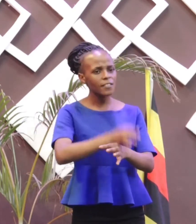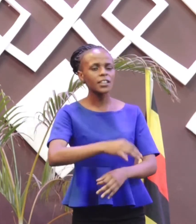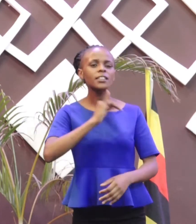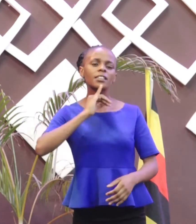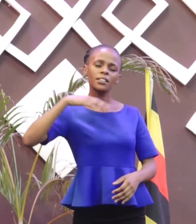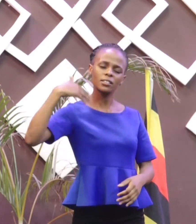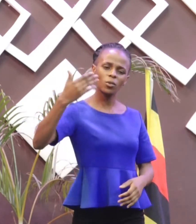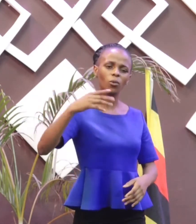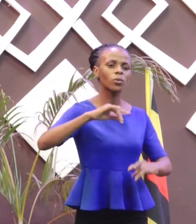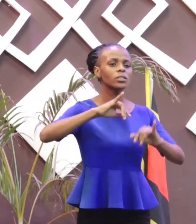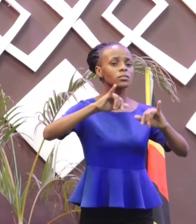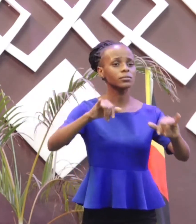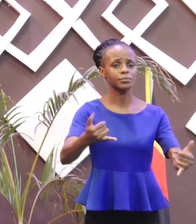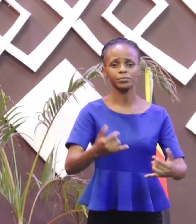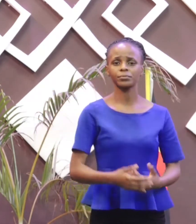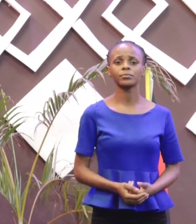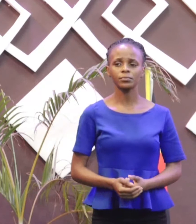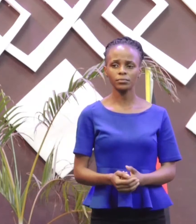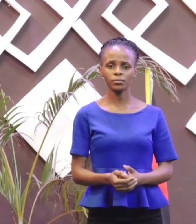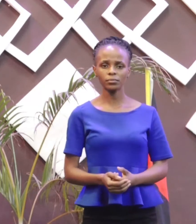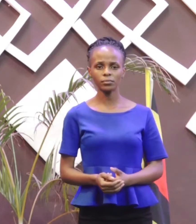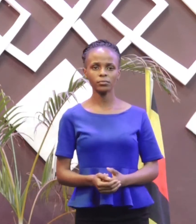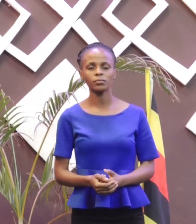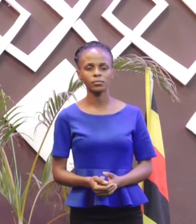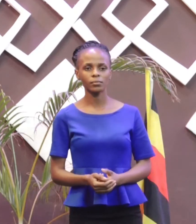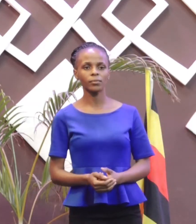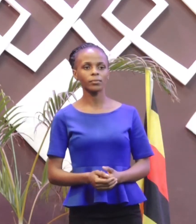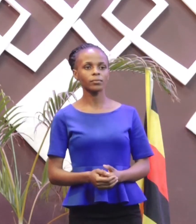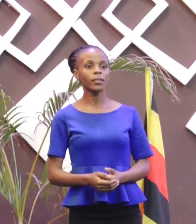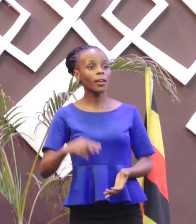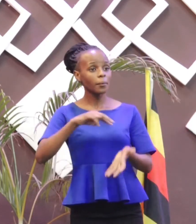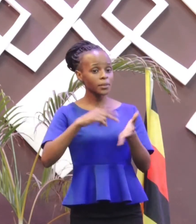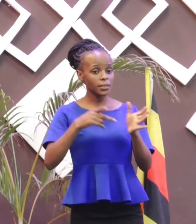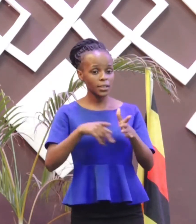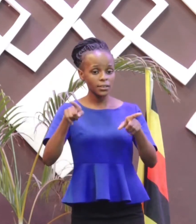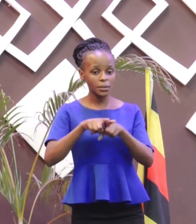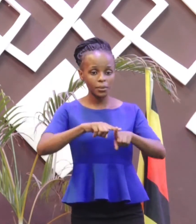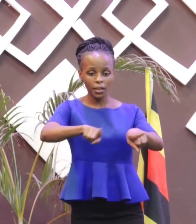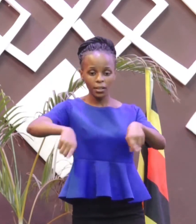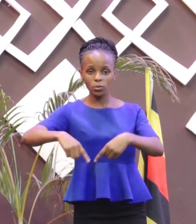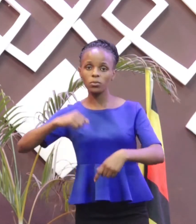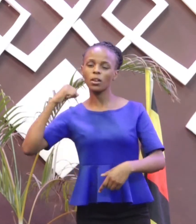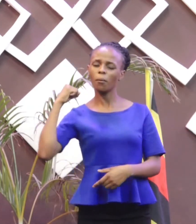always tested. Okukkiriza kugezesebwa. So as we are moving,